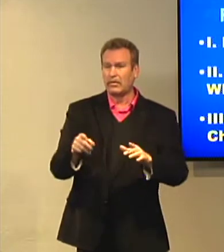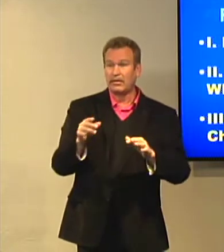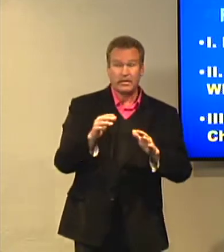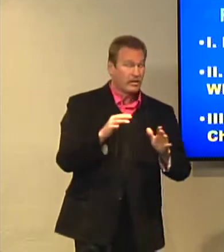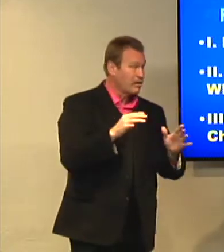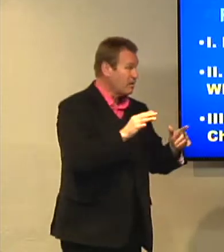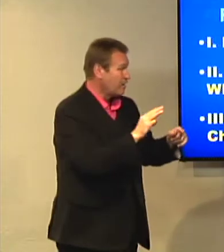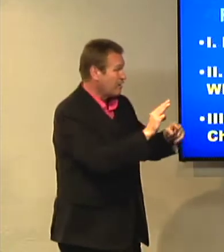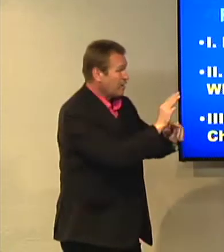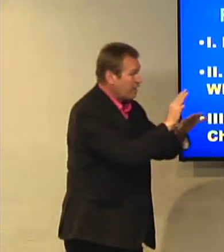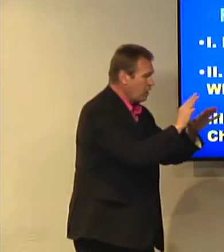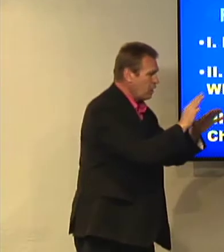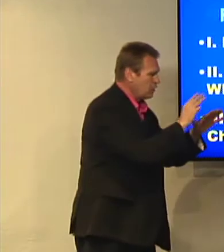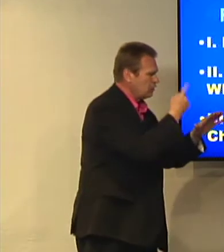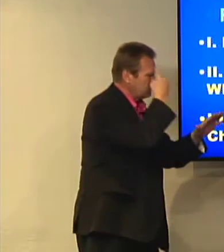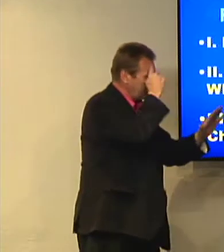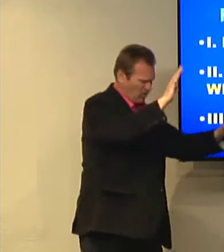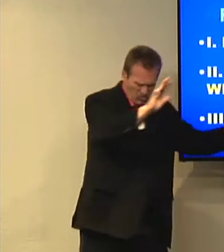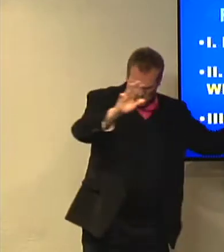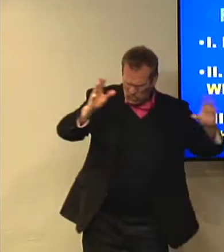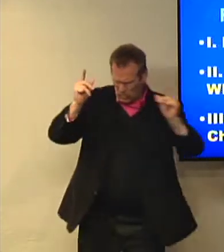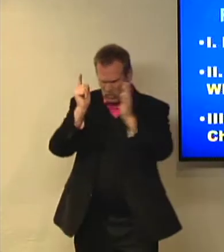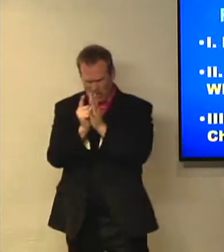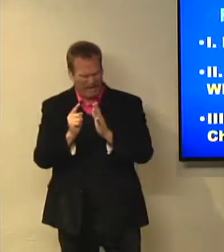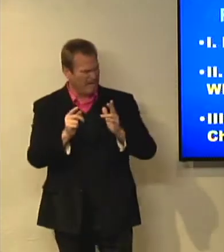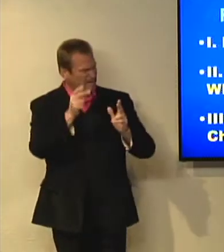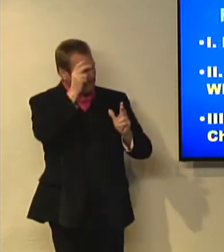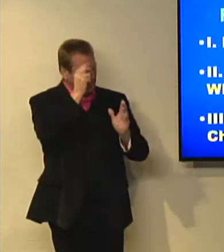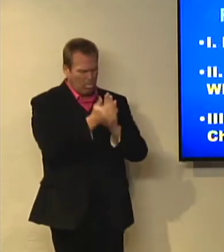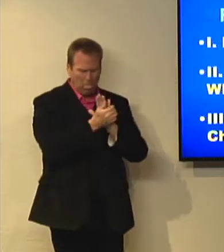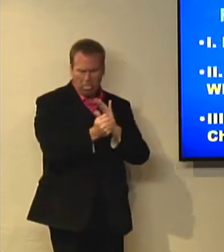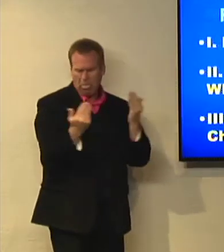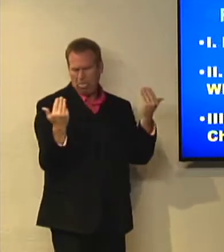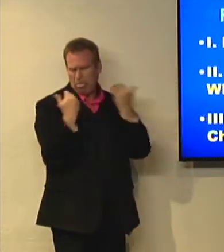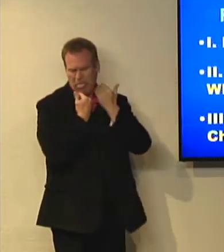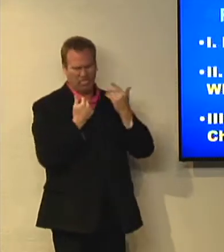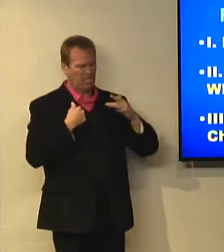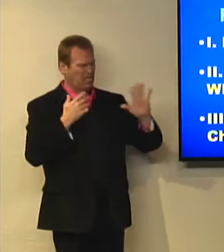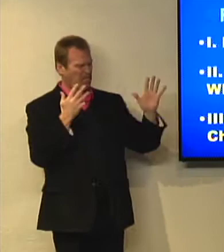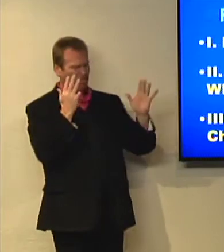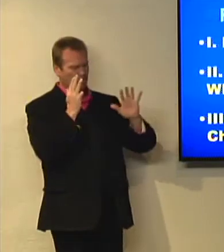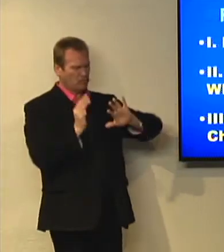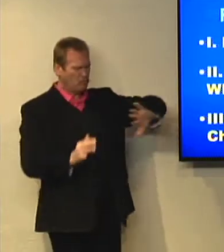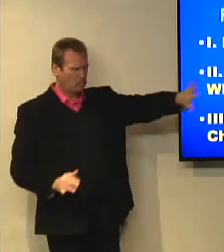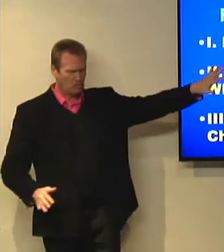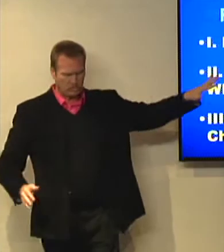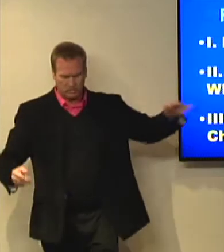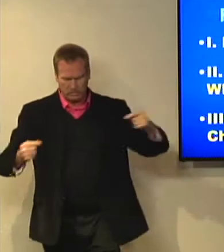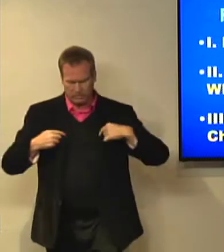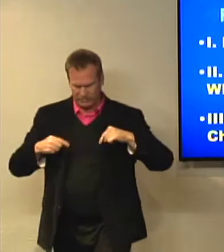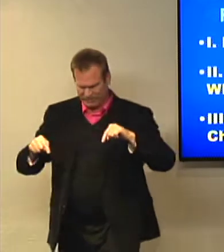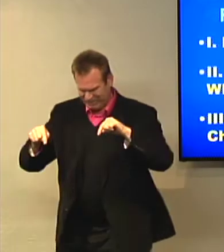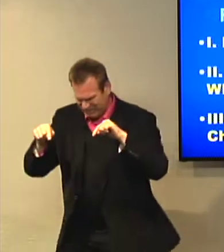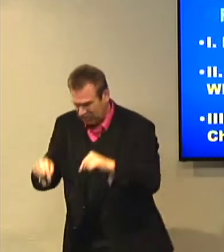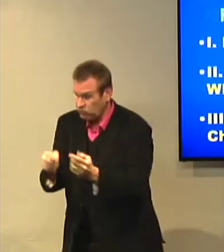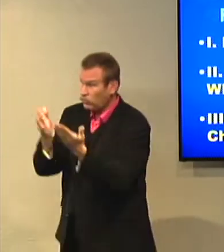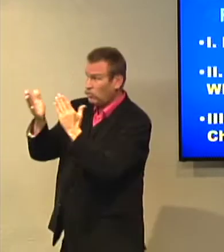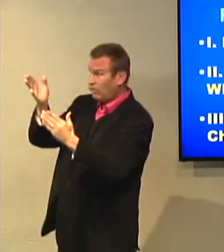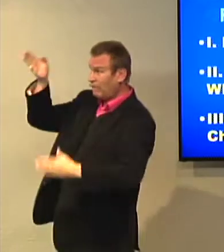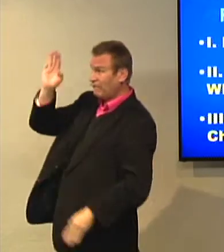happens in Christians' lives. And so we have to hold on. Wait a minute. The devil is trying to deceive me. We have to push aside those things.